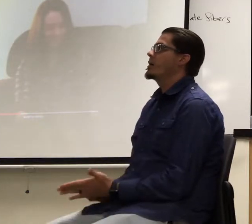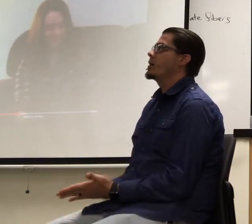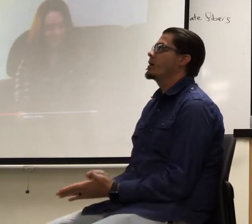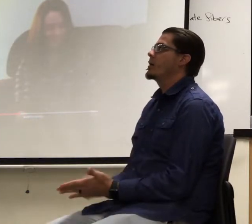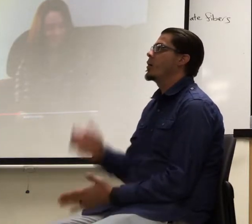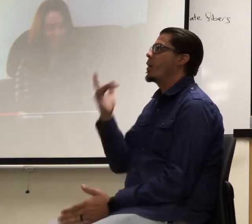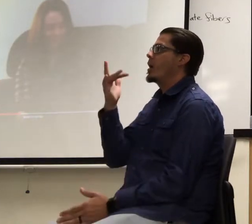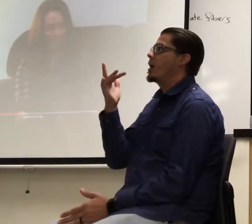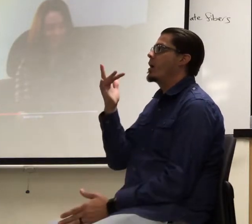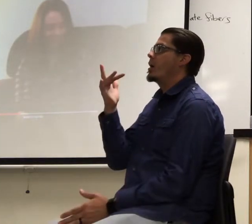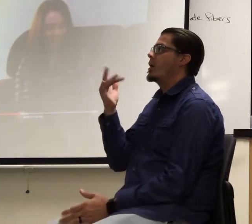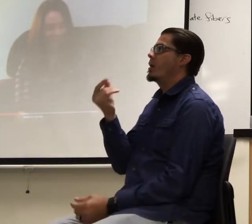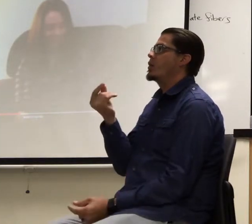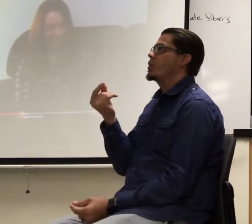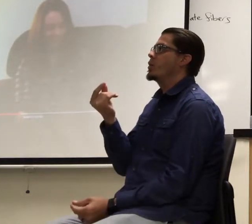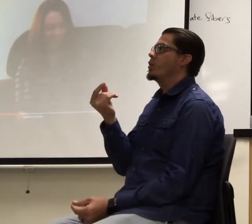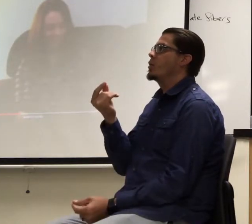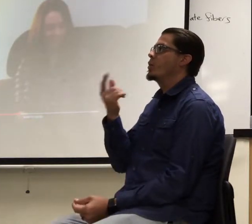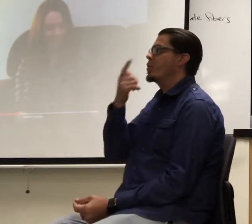does that do?